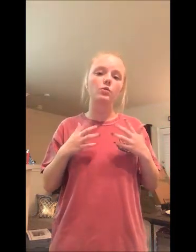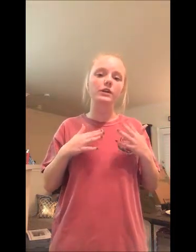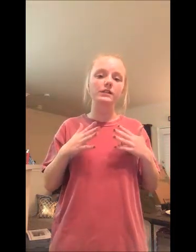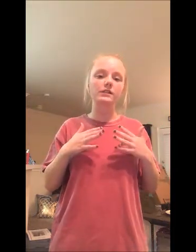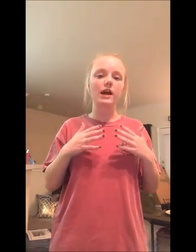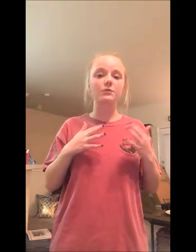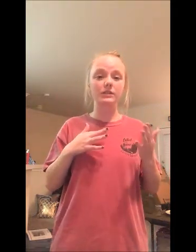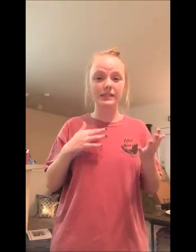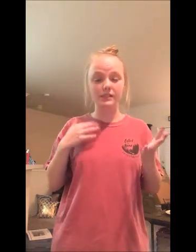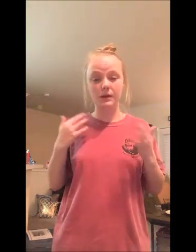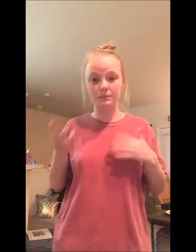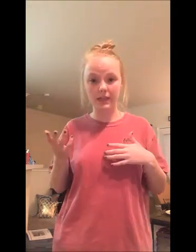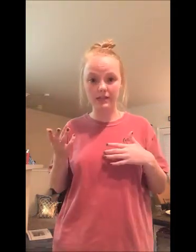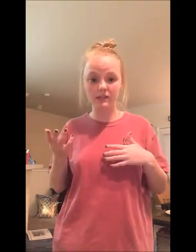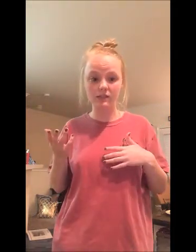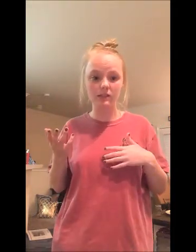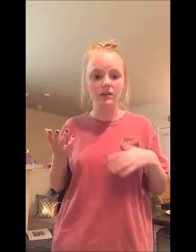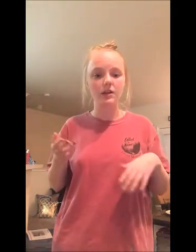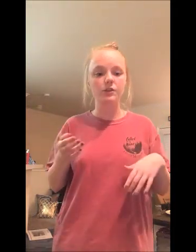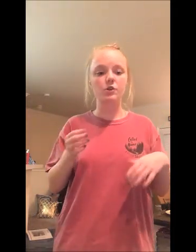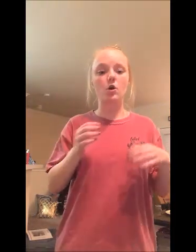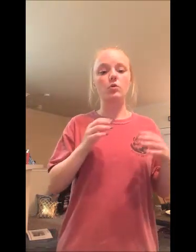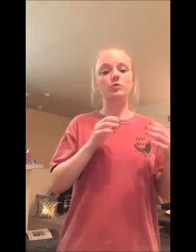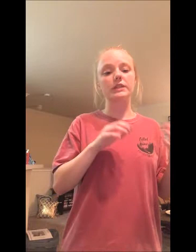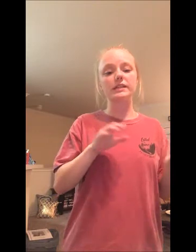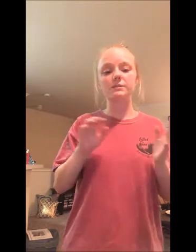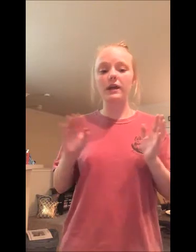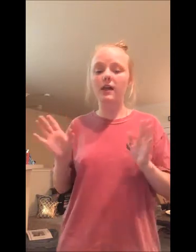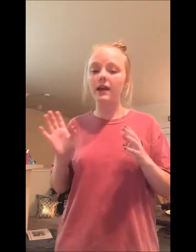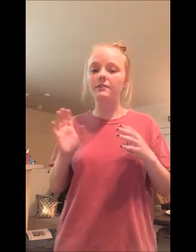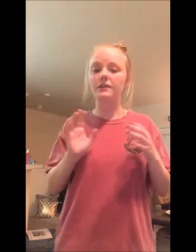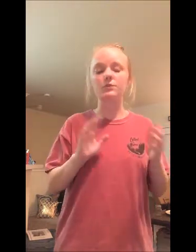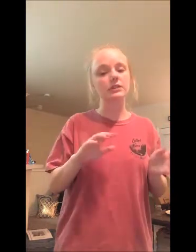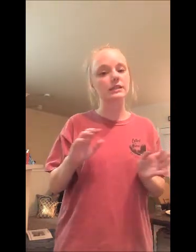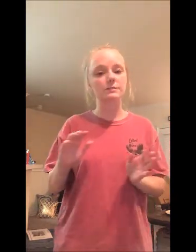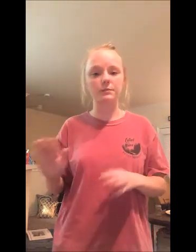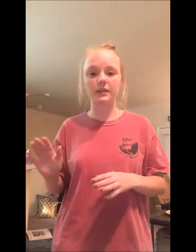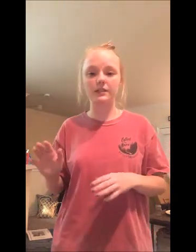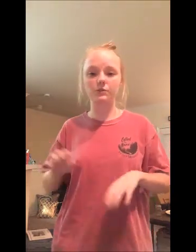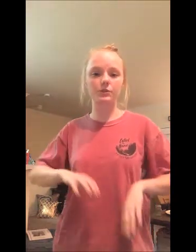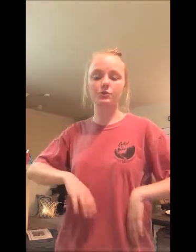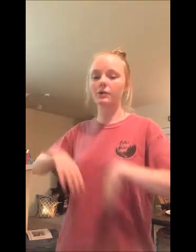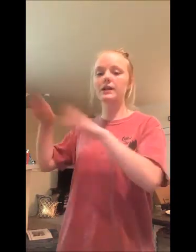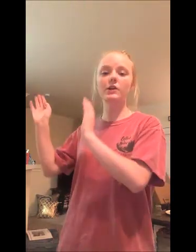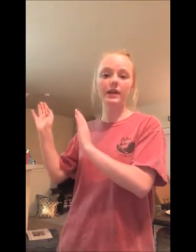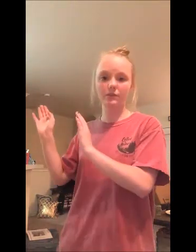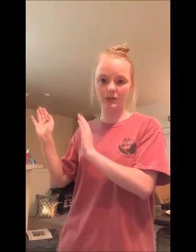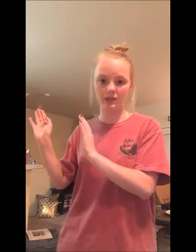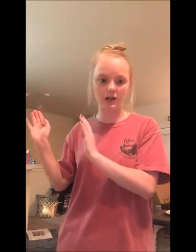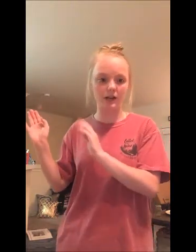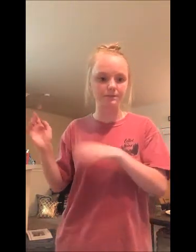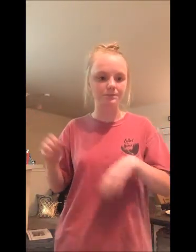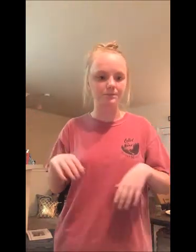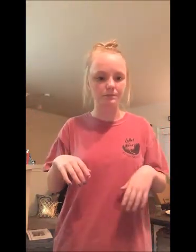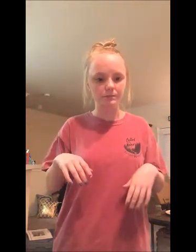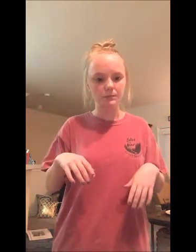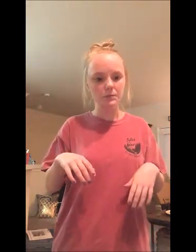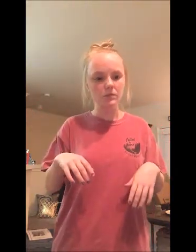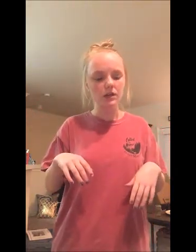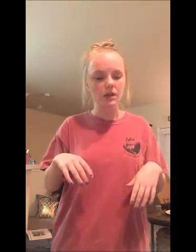we're going to sign release my plans. So release my life and release my plans. We're surrendering everything to God.